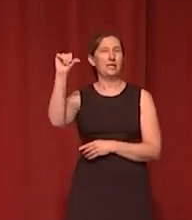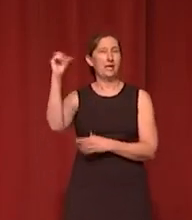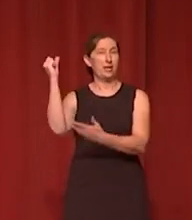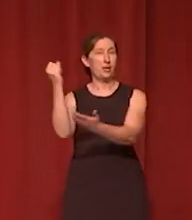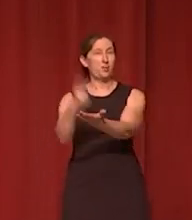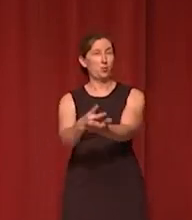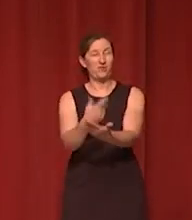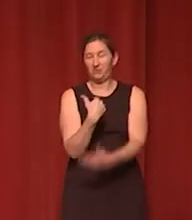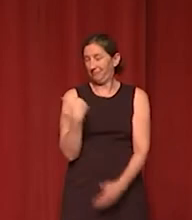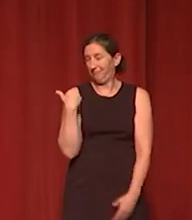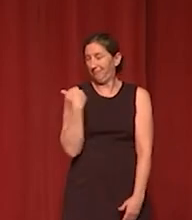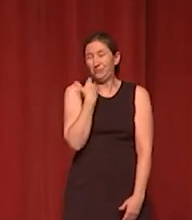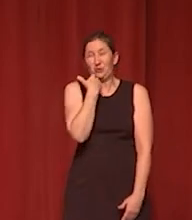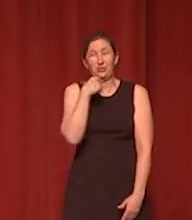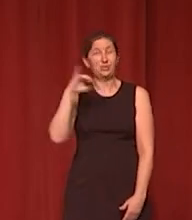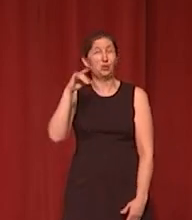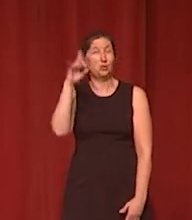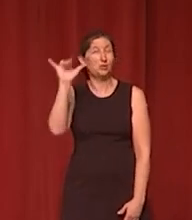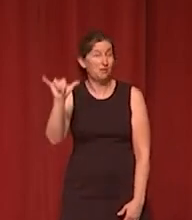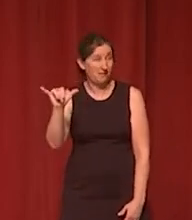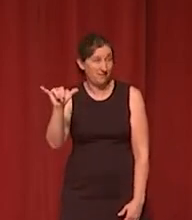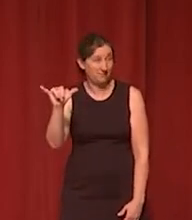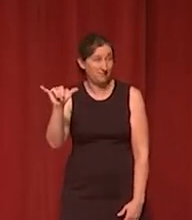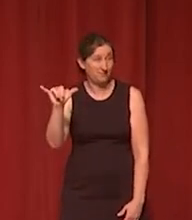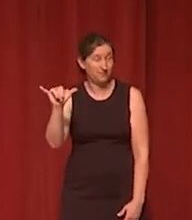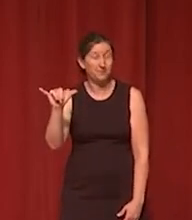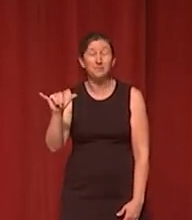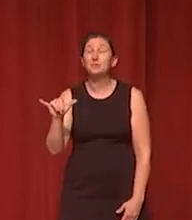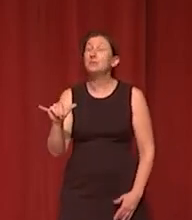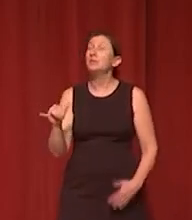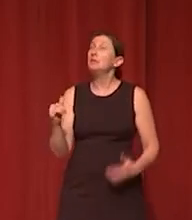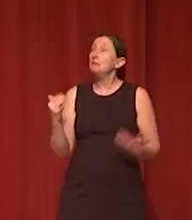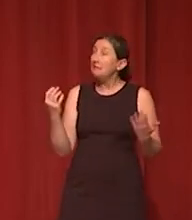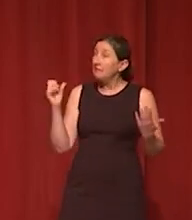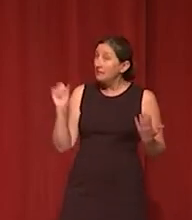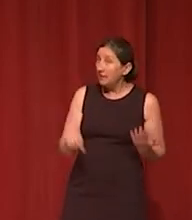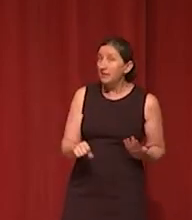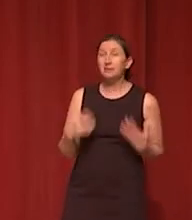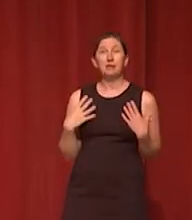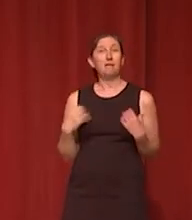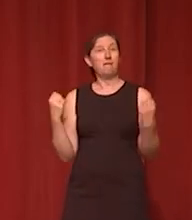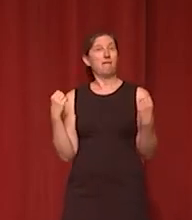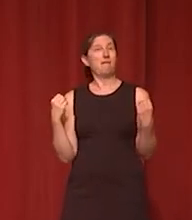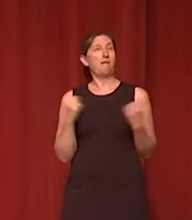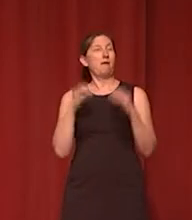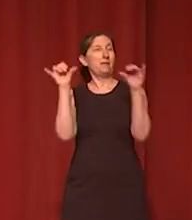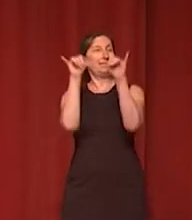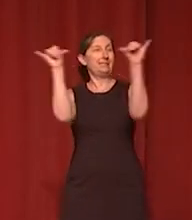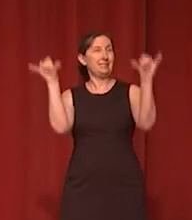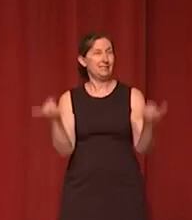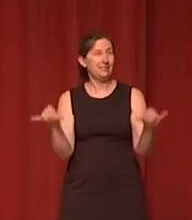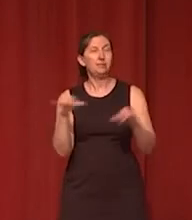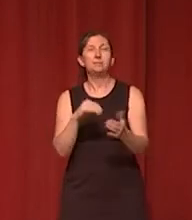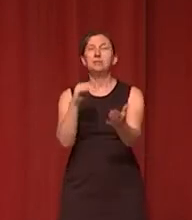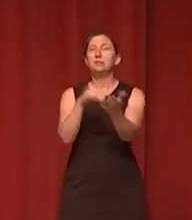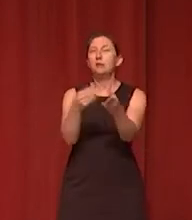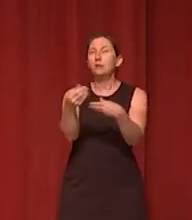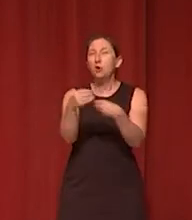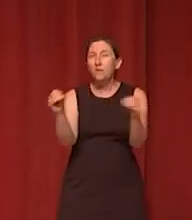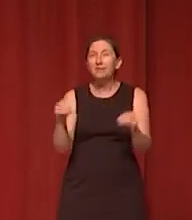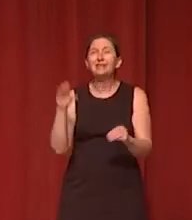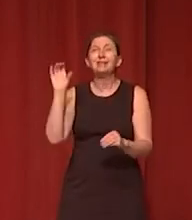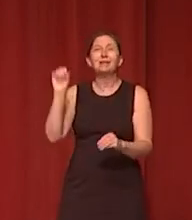here in July, it is available in the marketplace for healthcare systems or infusion centers or physician offices